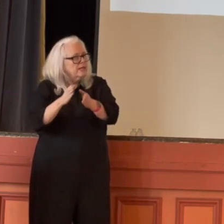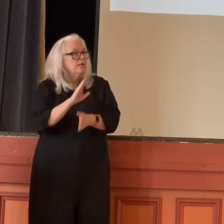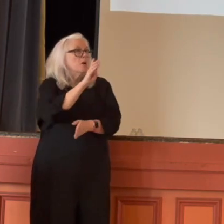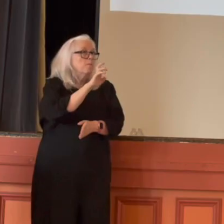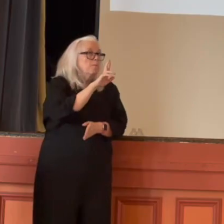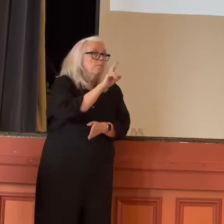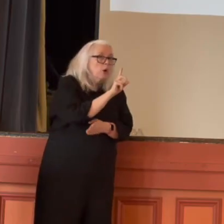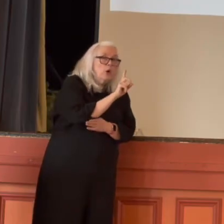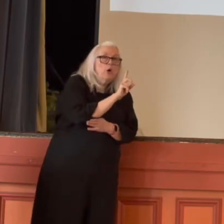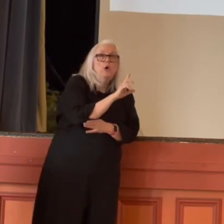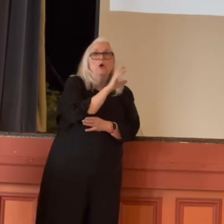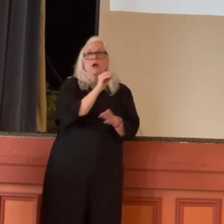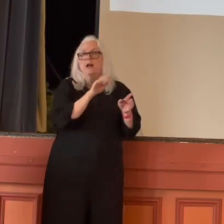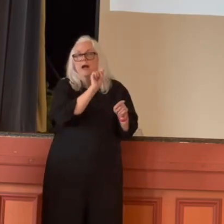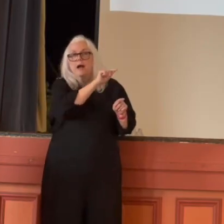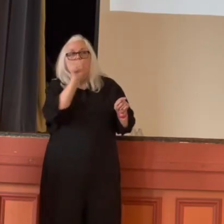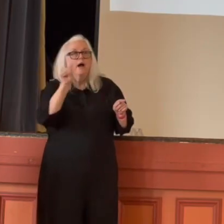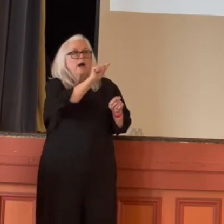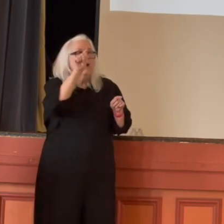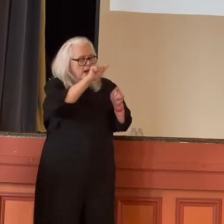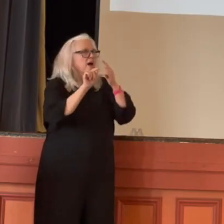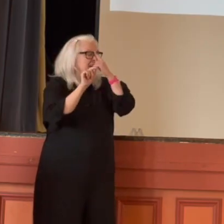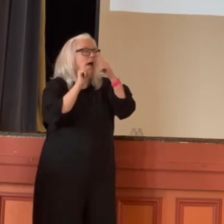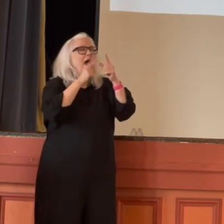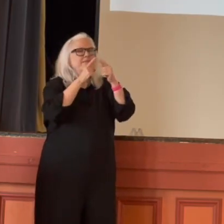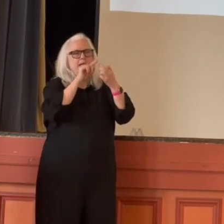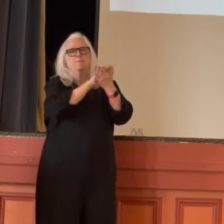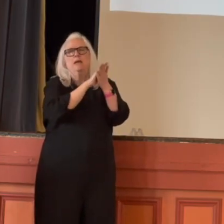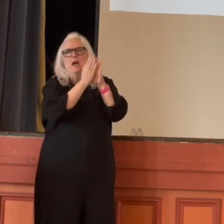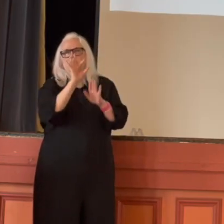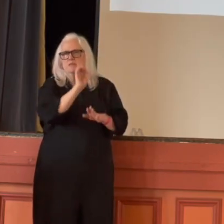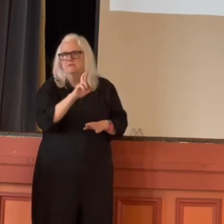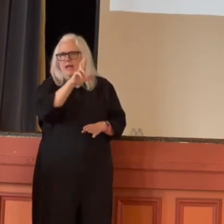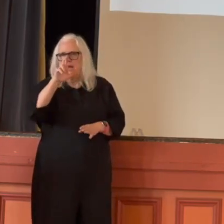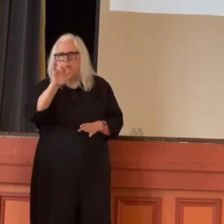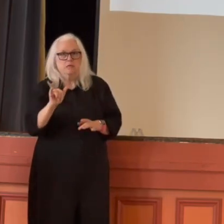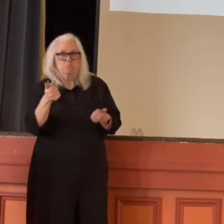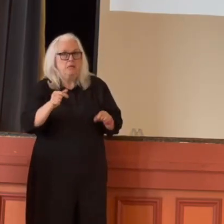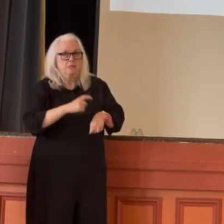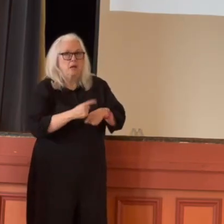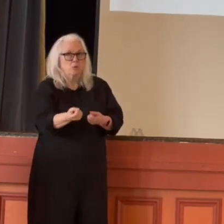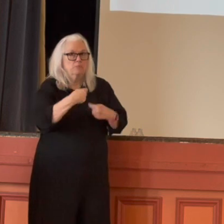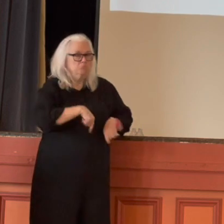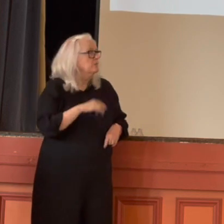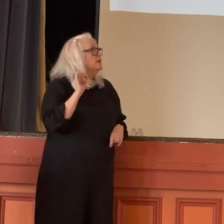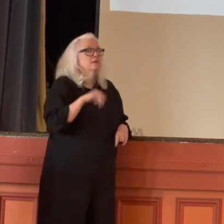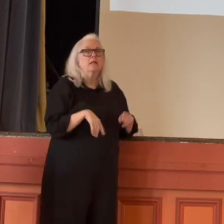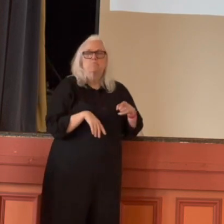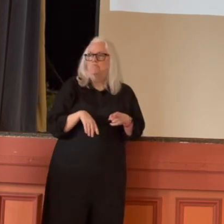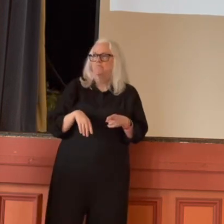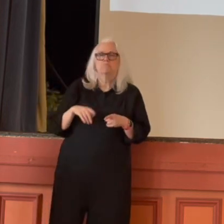Main Street. It makes a jog, and then it becomes Ferry. And it continued on Ferry all the way to Bailey